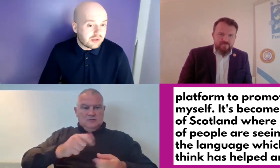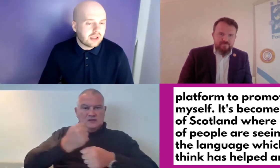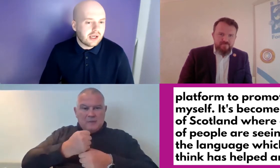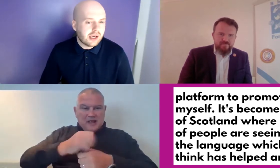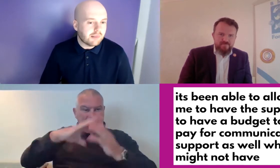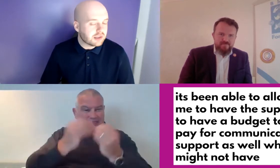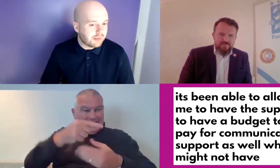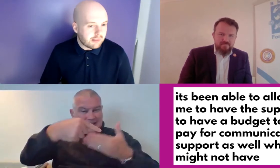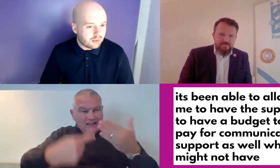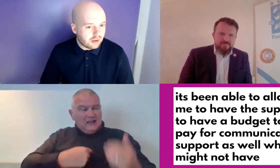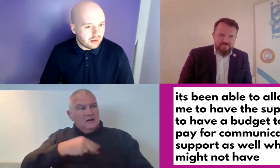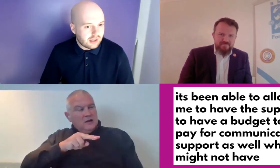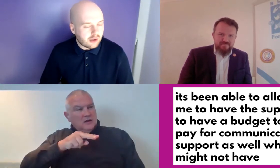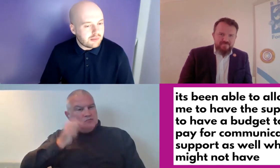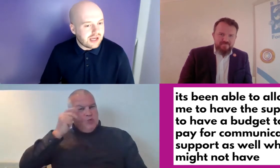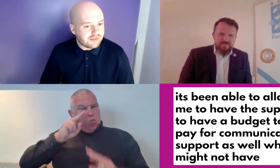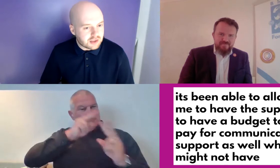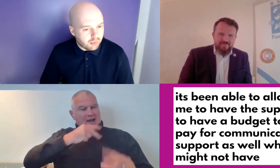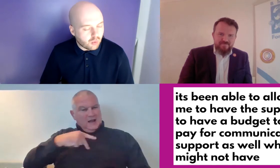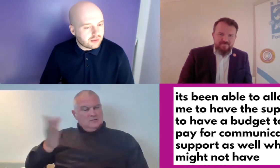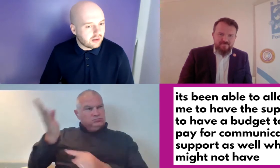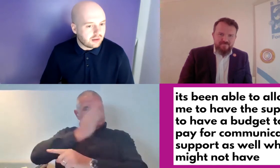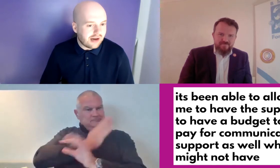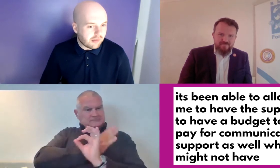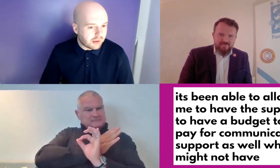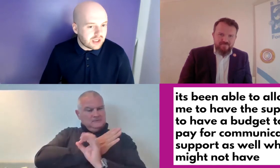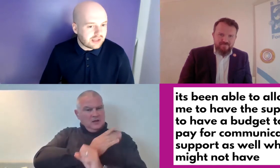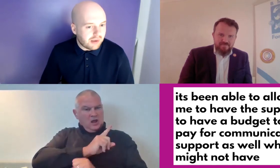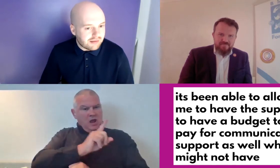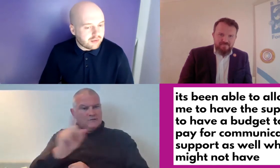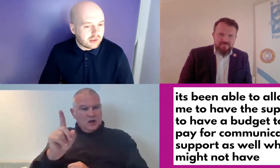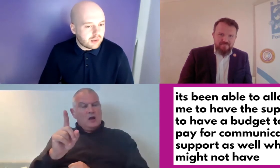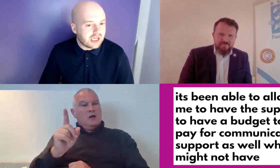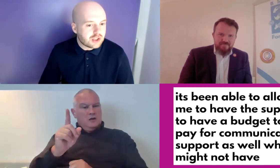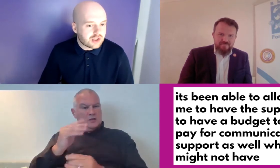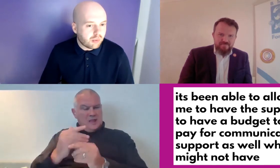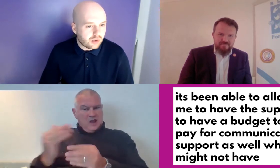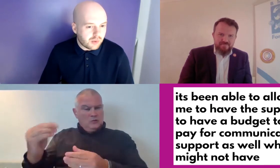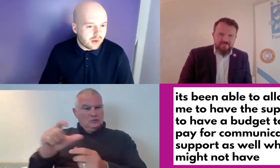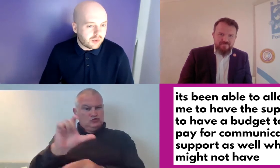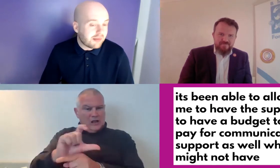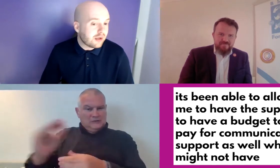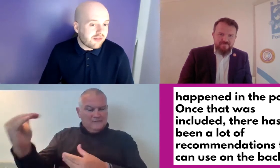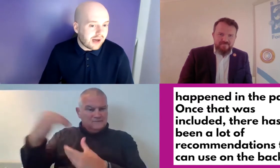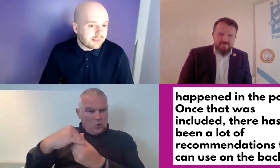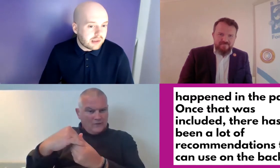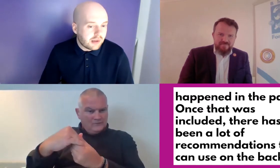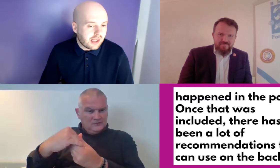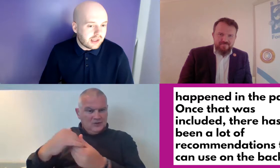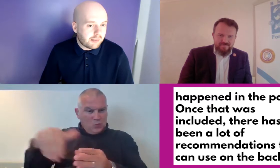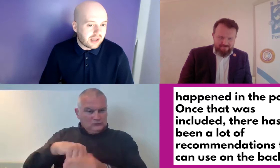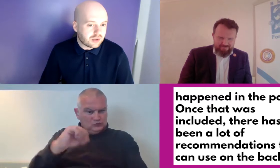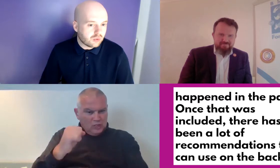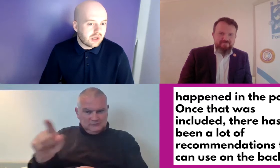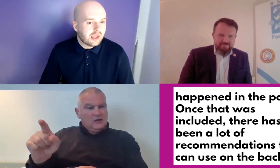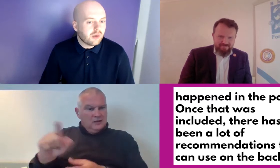helped. It's been able to allow me to have the support to have a budget to pay for communication support as well, which might not have happened in